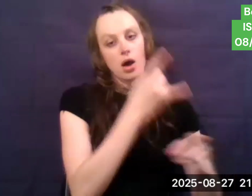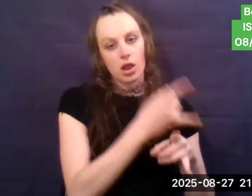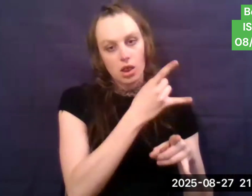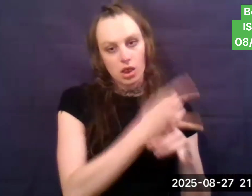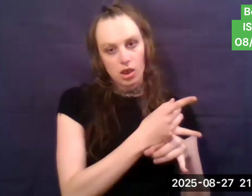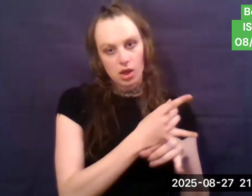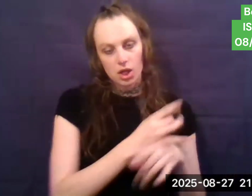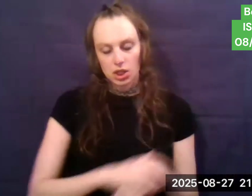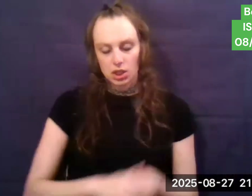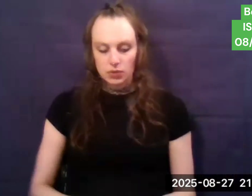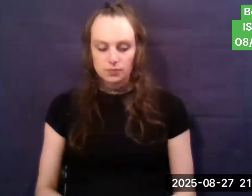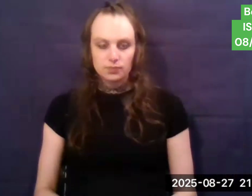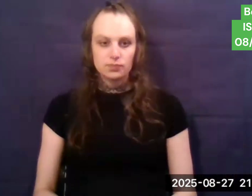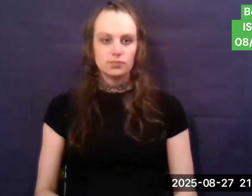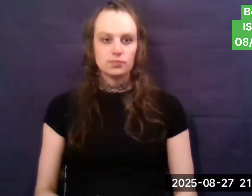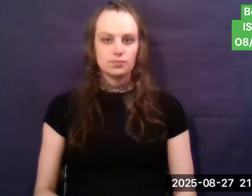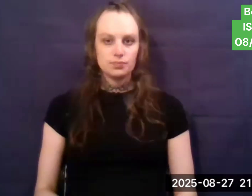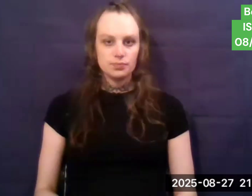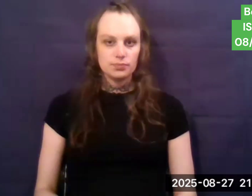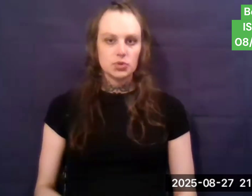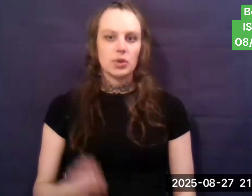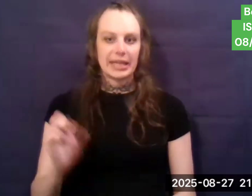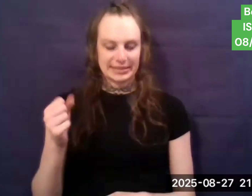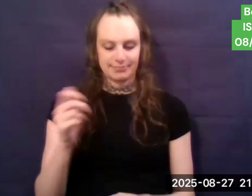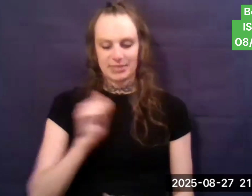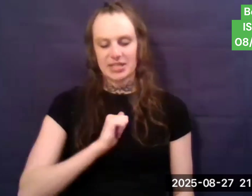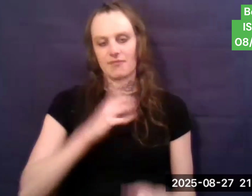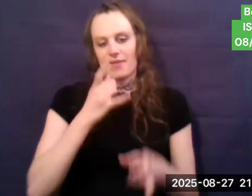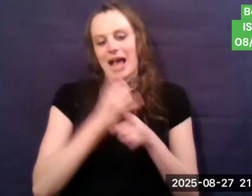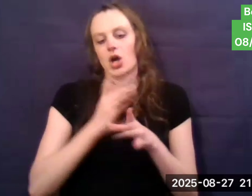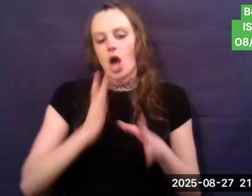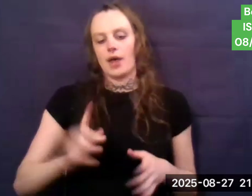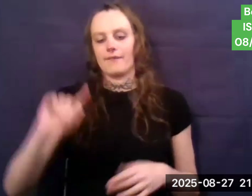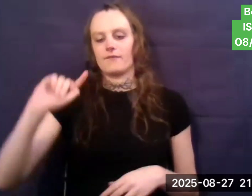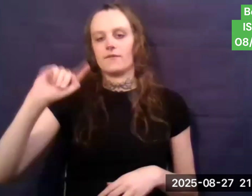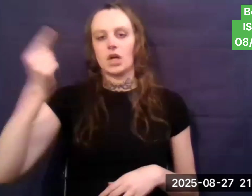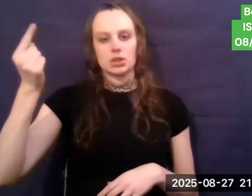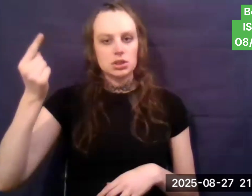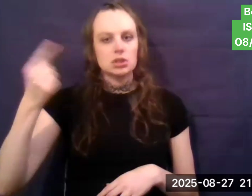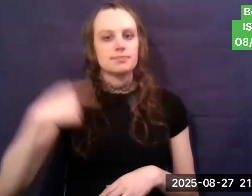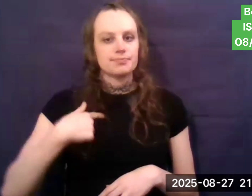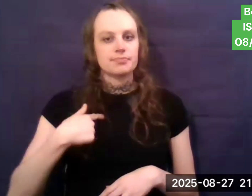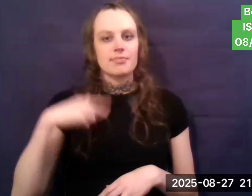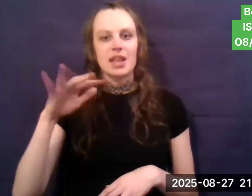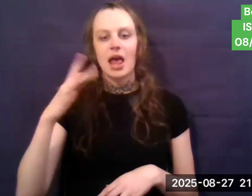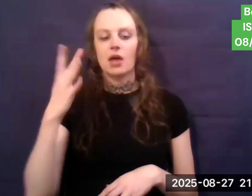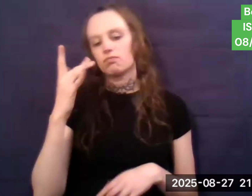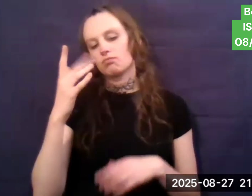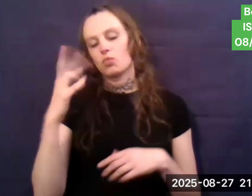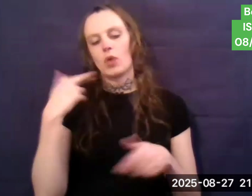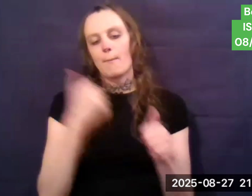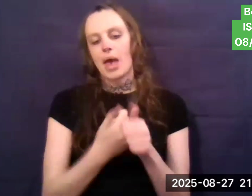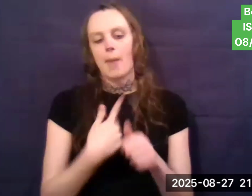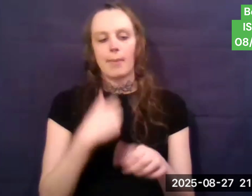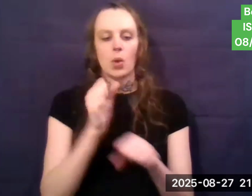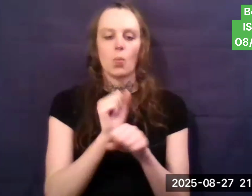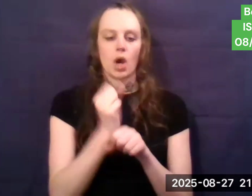so I do consider myself an alcoholic first and foremost, and that's why I work the 12 steps of Alcoholics Anonymous.